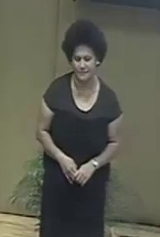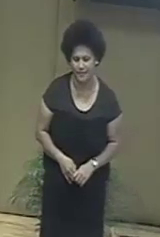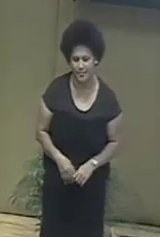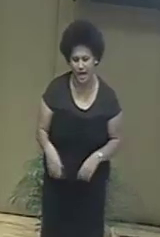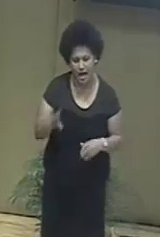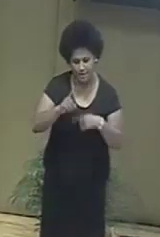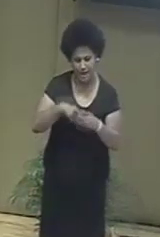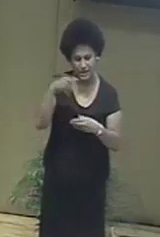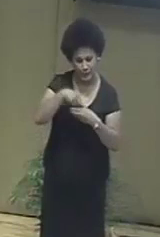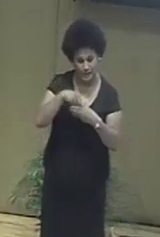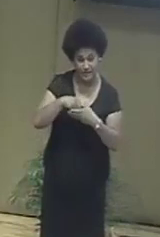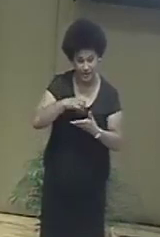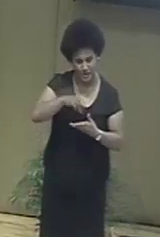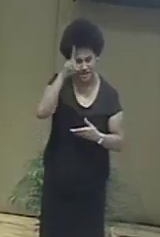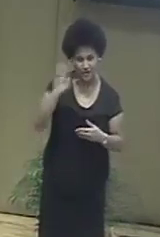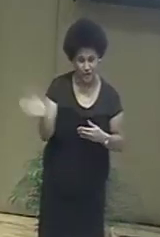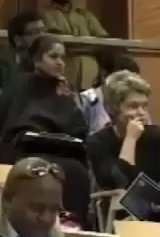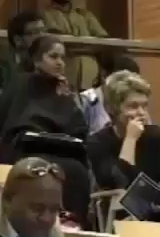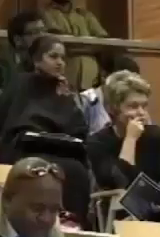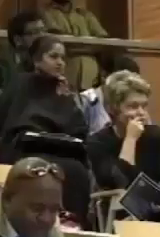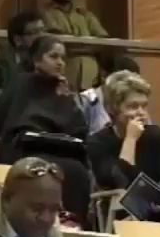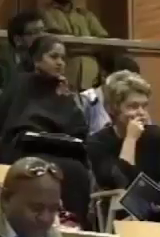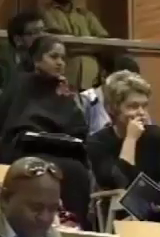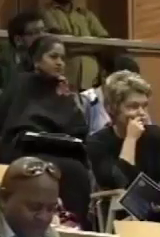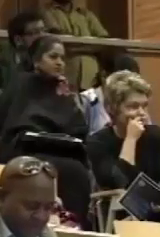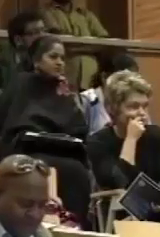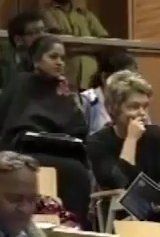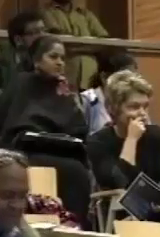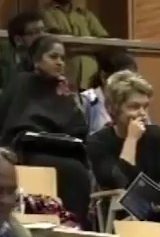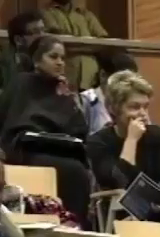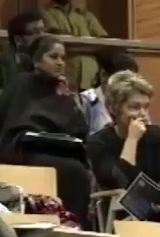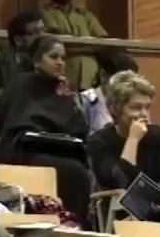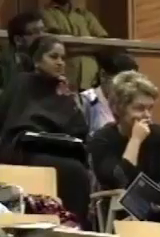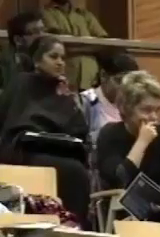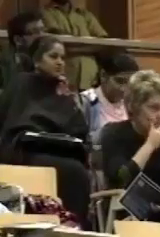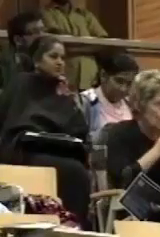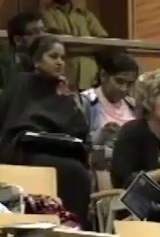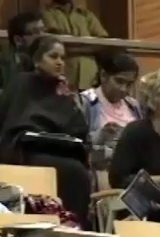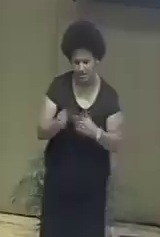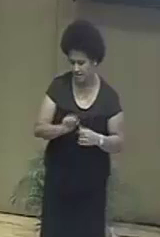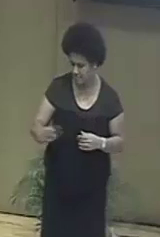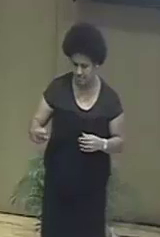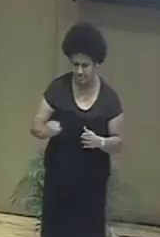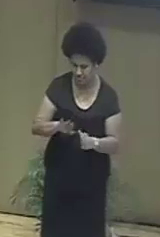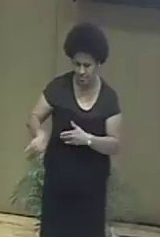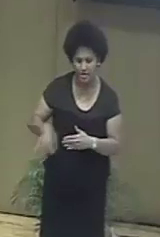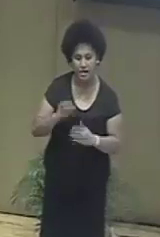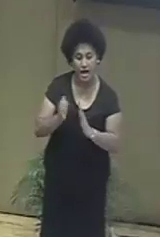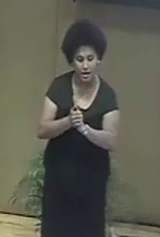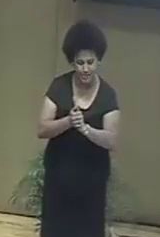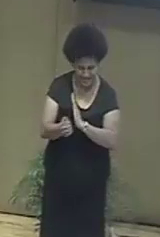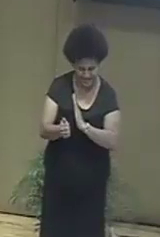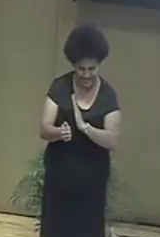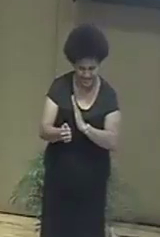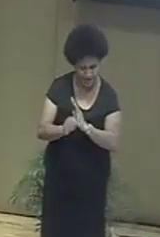about the inclusive education is for all students, and regardless of their ability, not